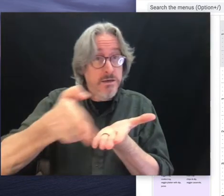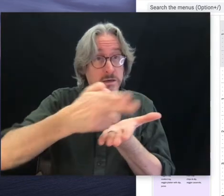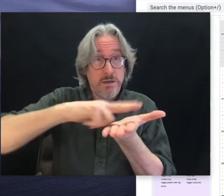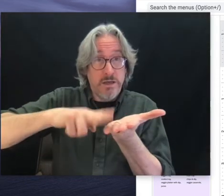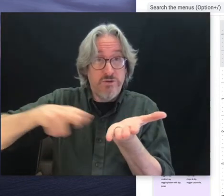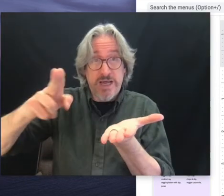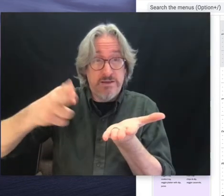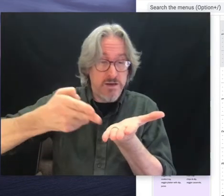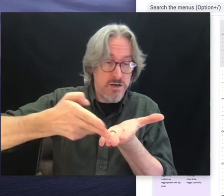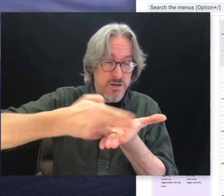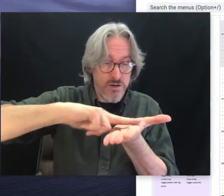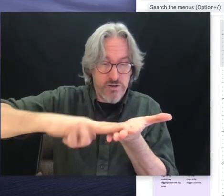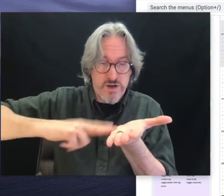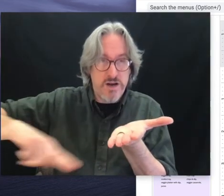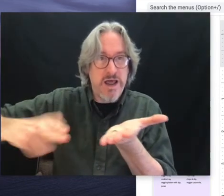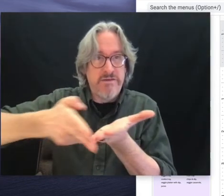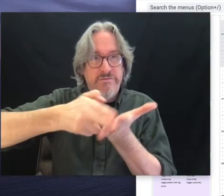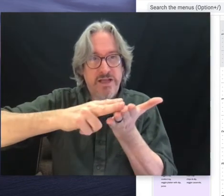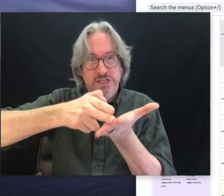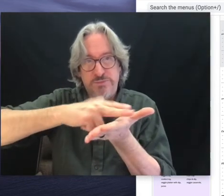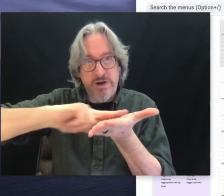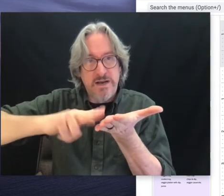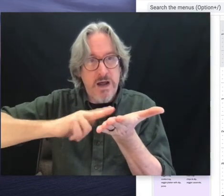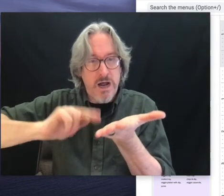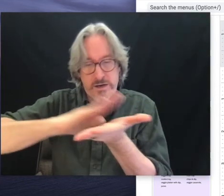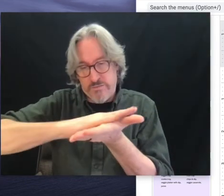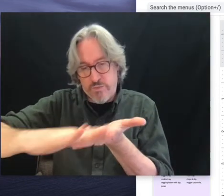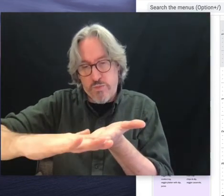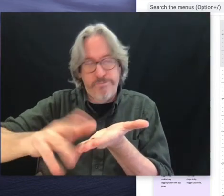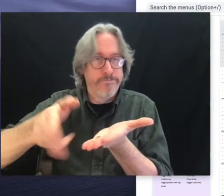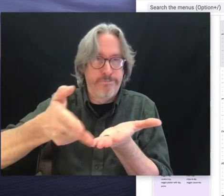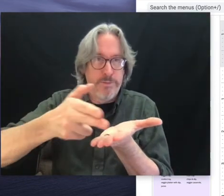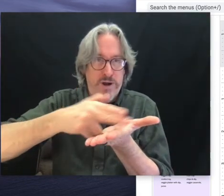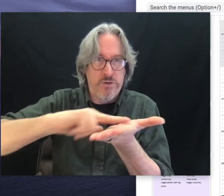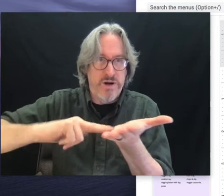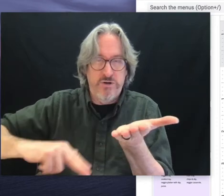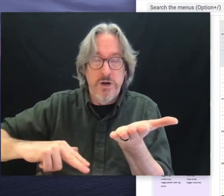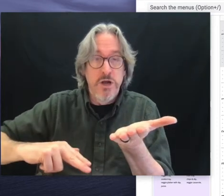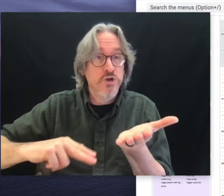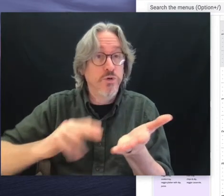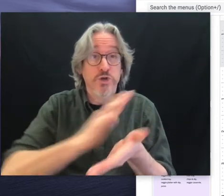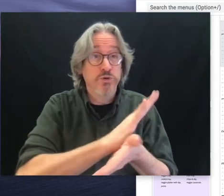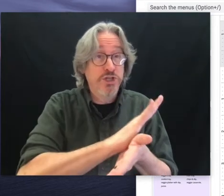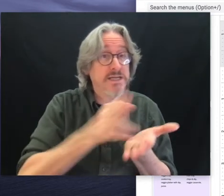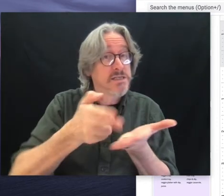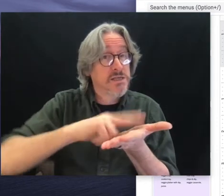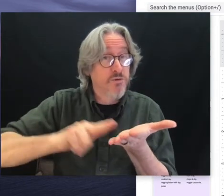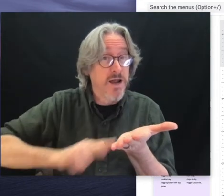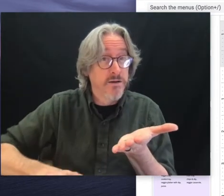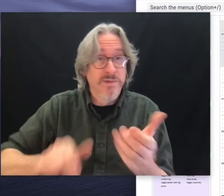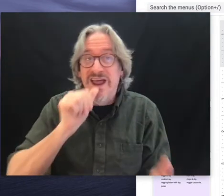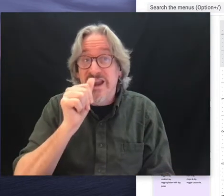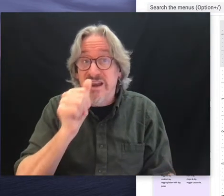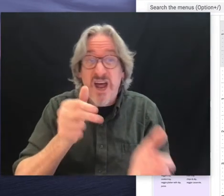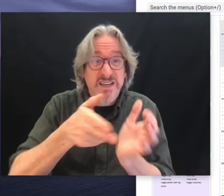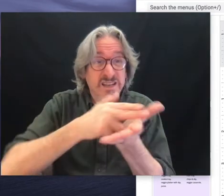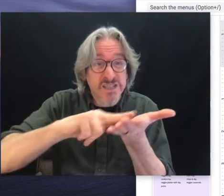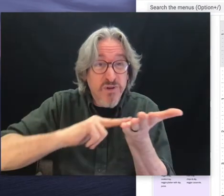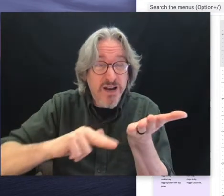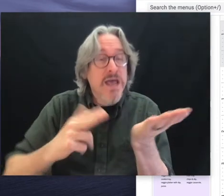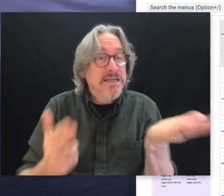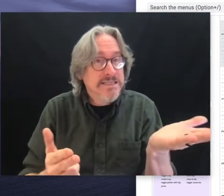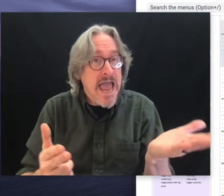Spread. If you take the knife and spread it on the bread or whatever, you can do cheese spread.